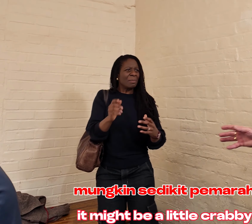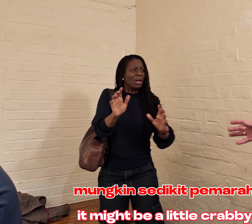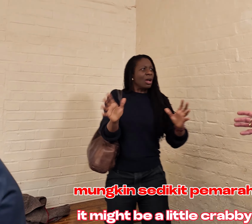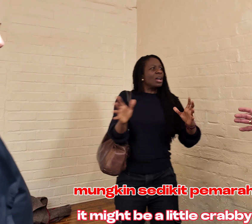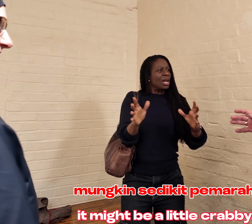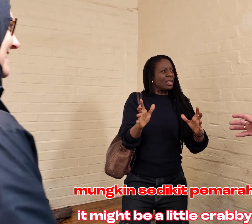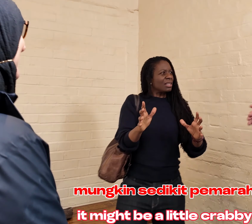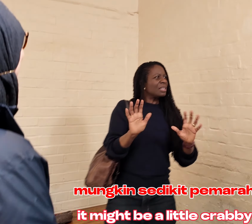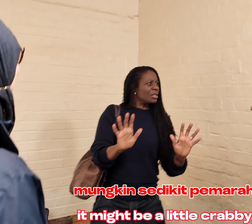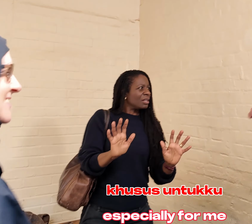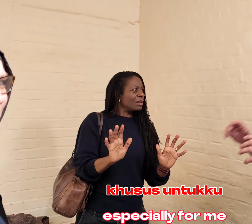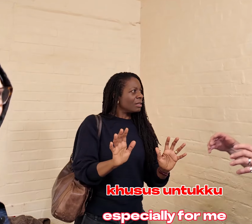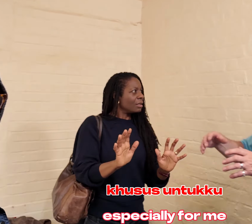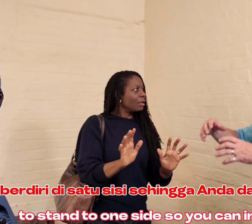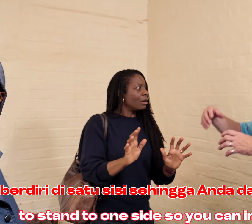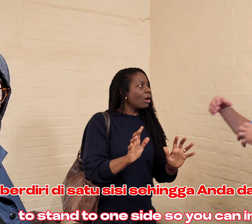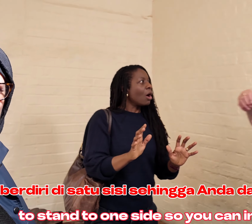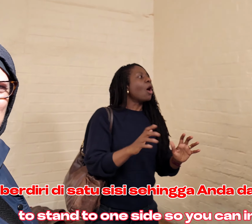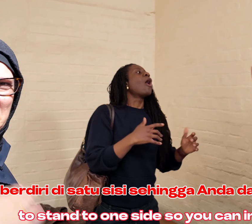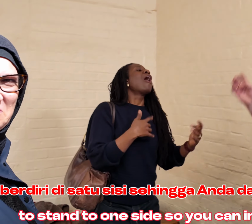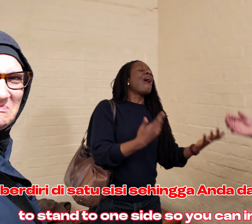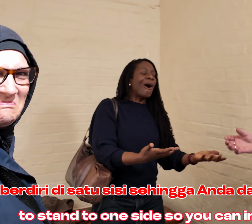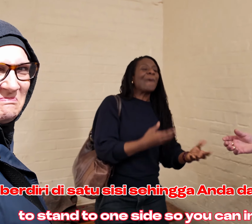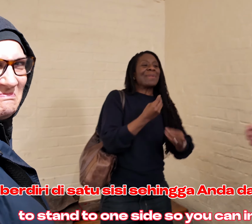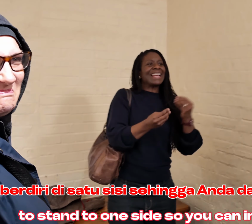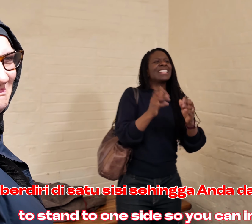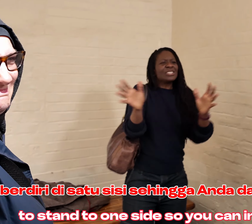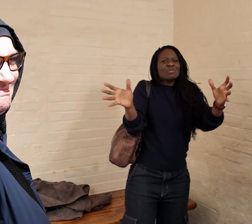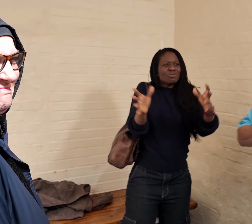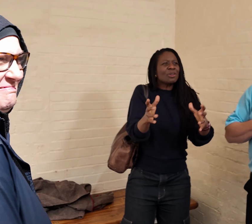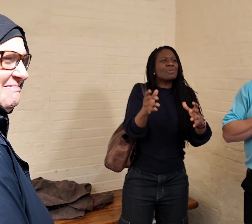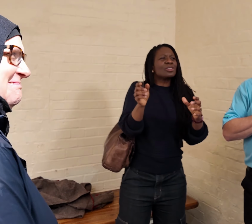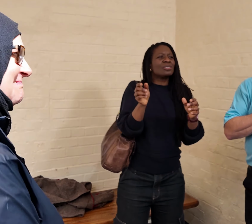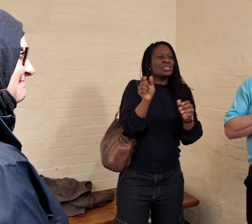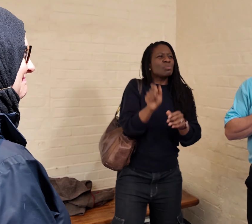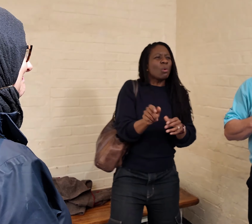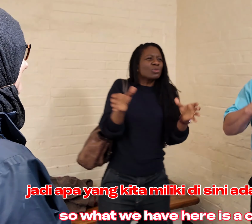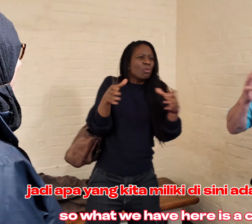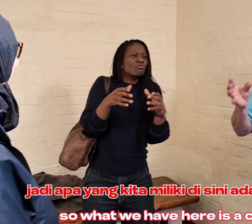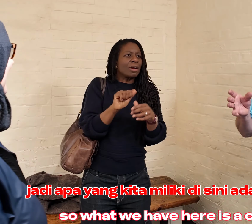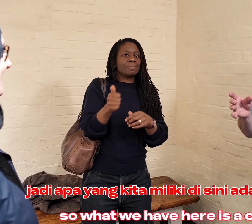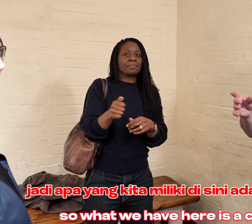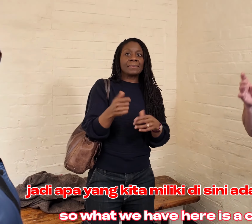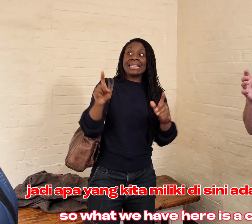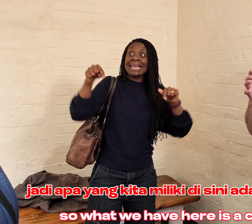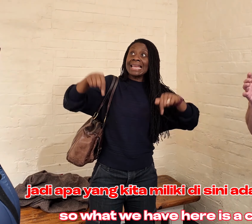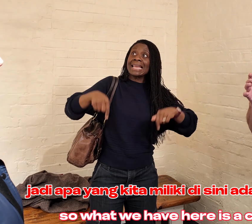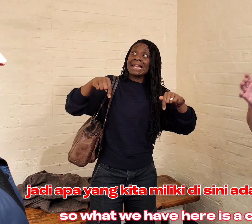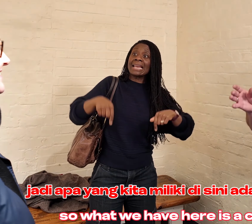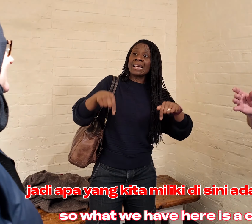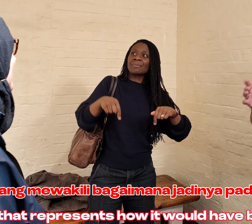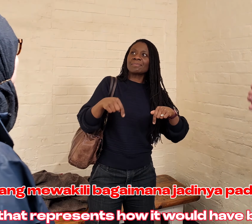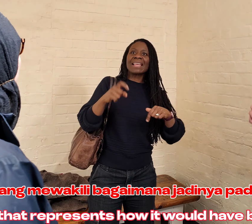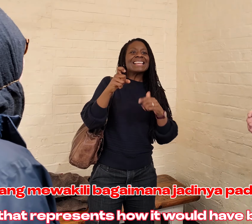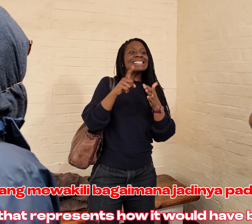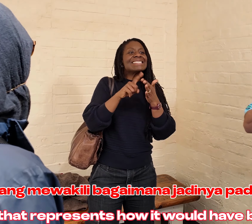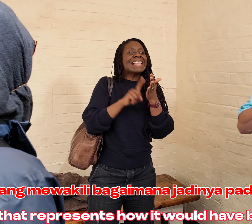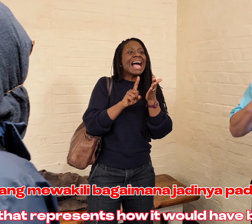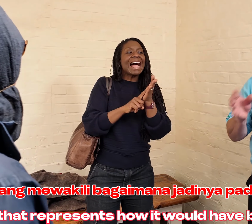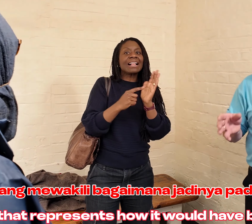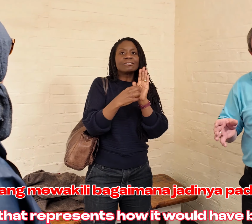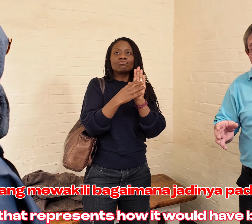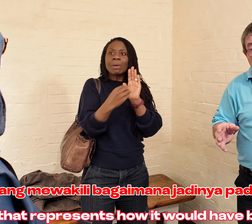It might be a little crowded, especially for me to stand to one side so you can interpret. Okay. So what we have here is a cell that